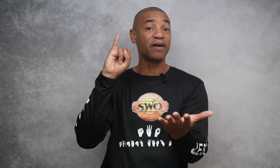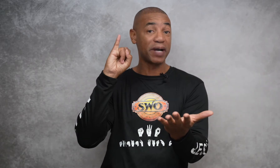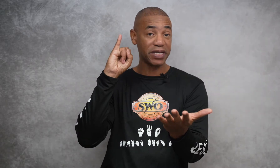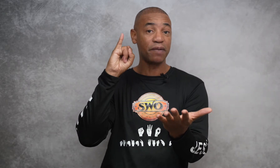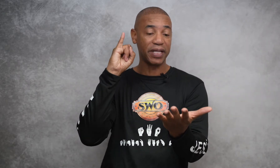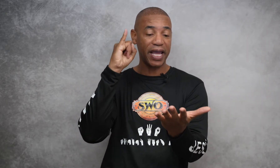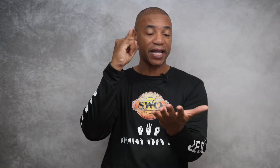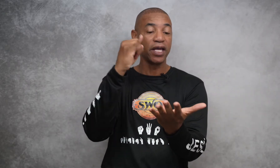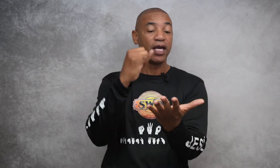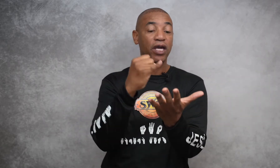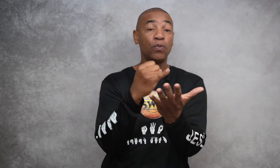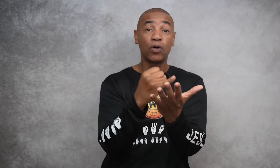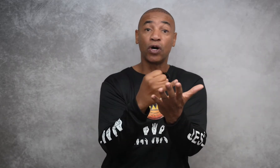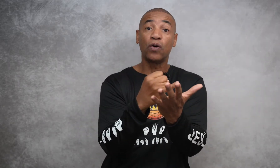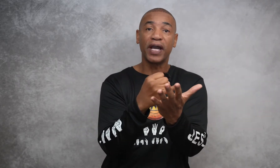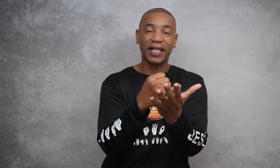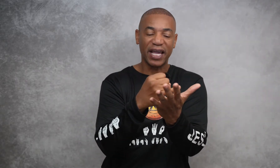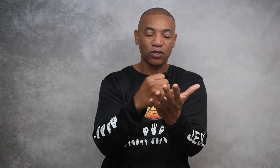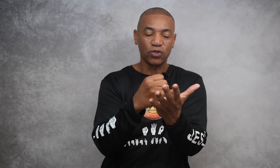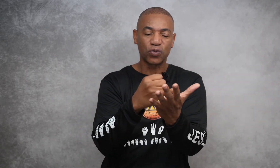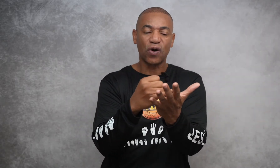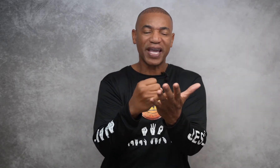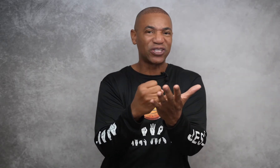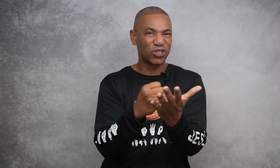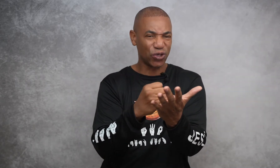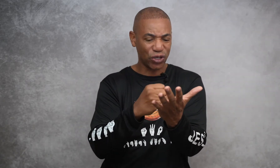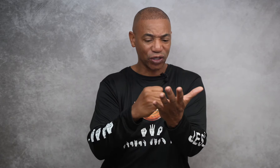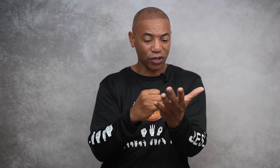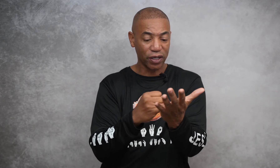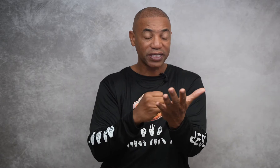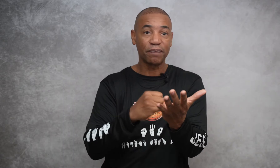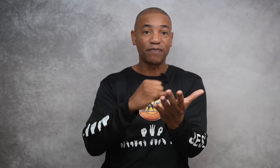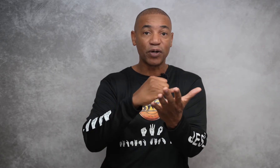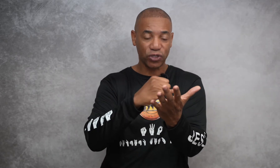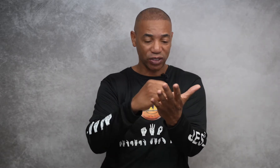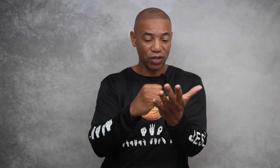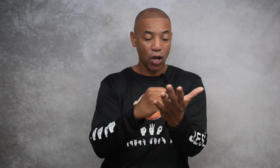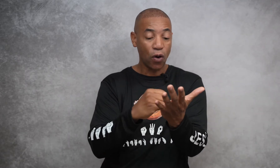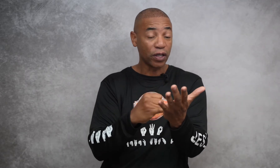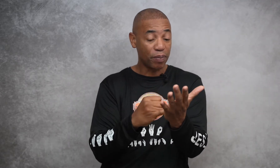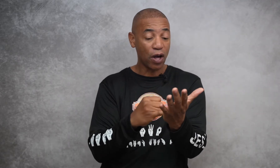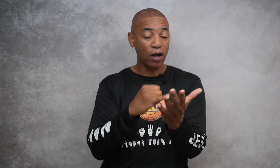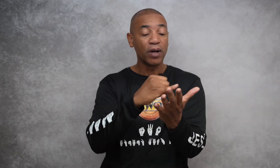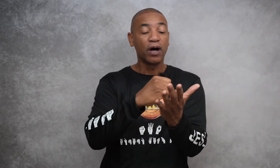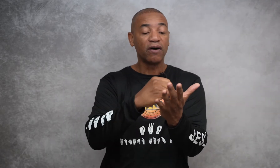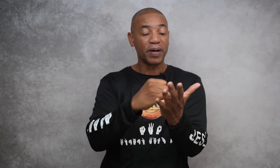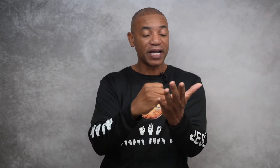my dominant hand. It will go and like draw a circular type of motion on the palm of my